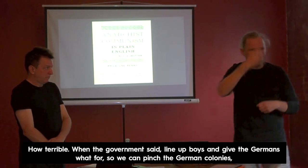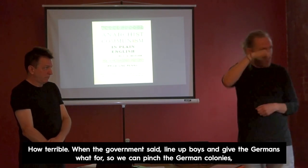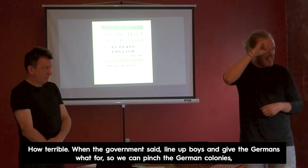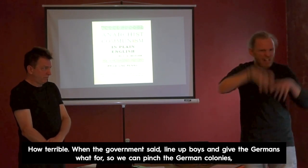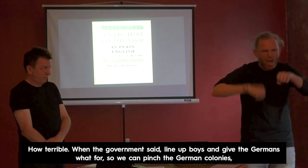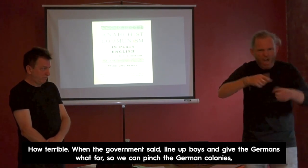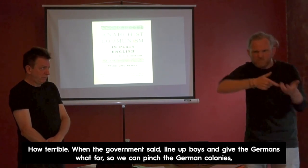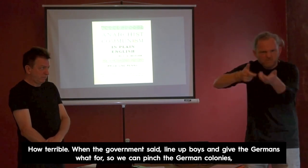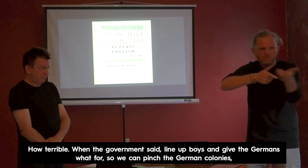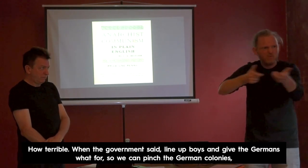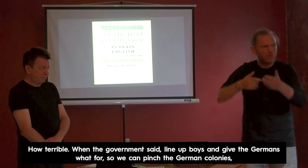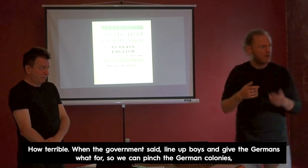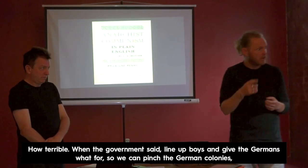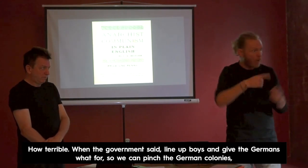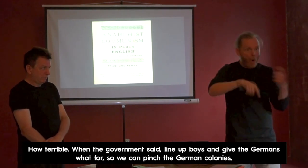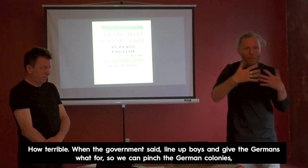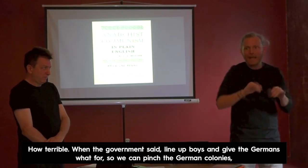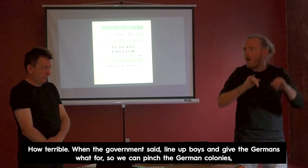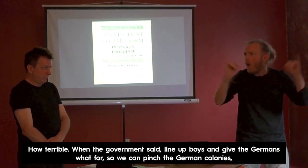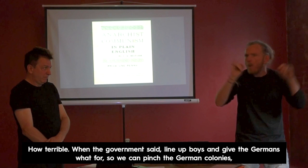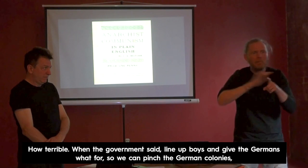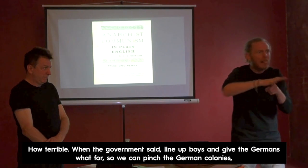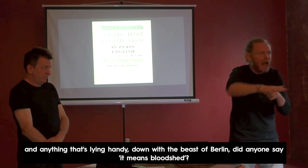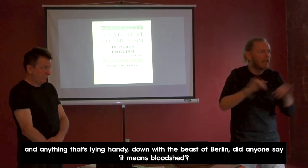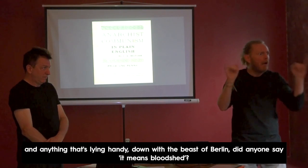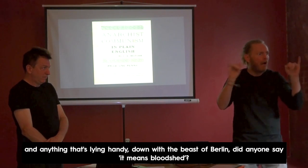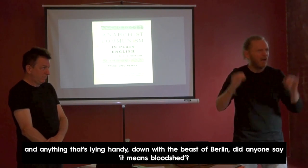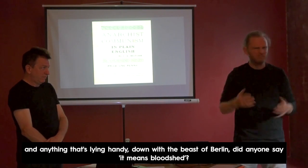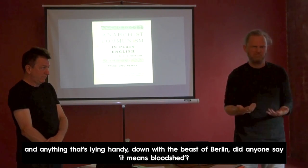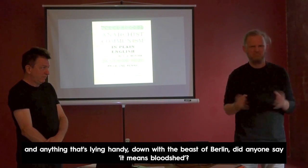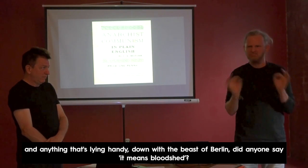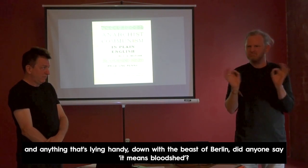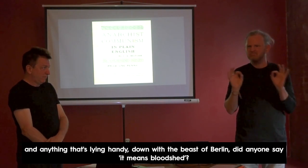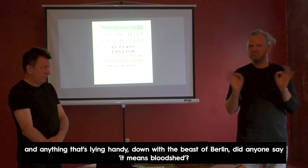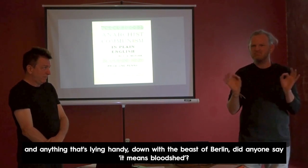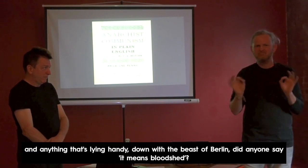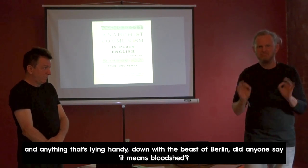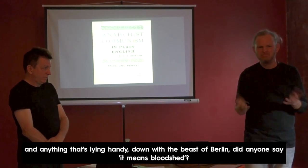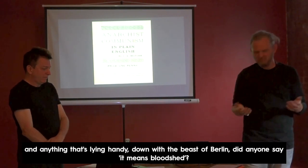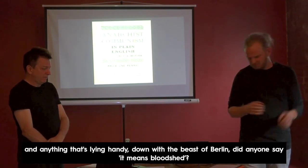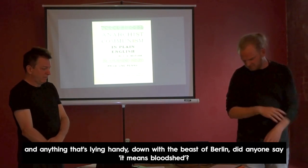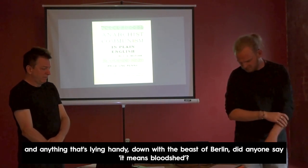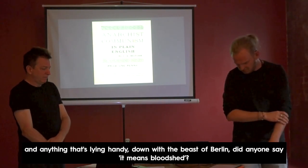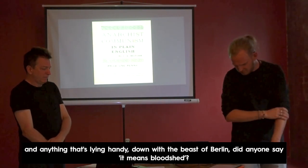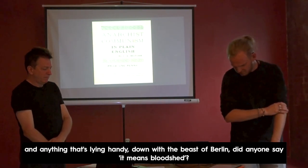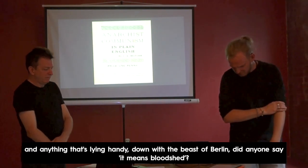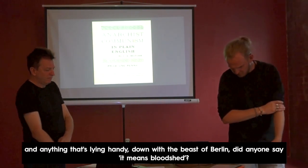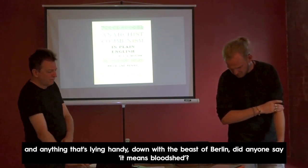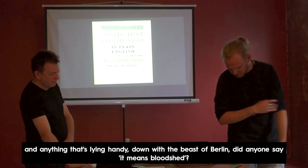give the Germans what for, so we can pinch the German colonies and anything that's lying handy. Down with the beast of Berlin. Did anyone say